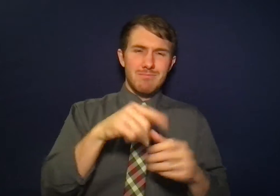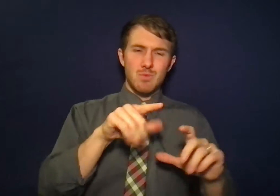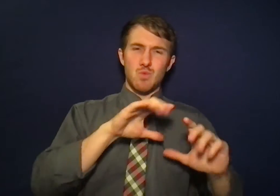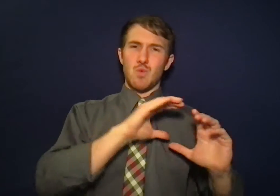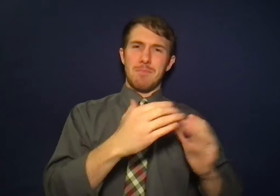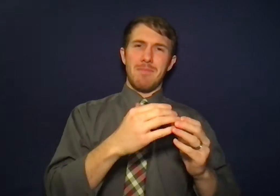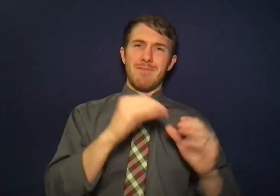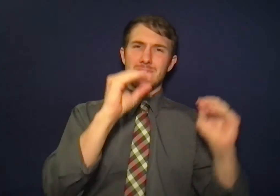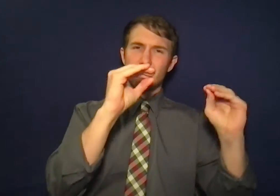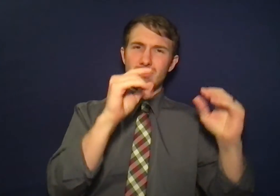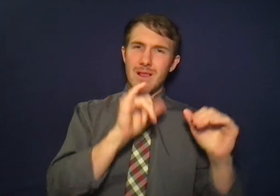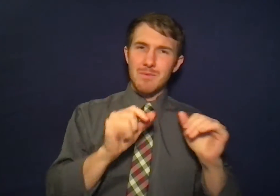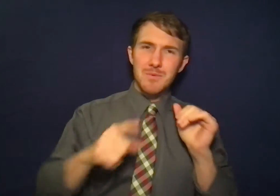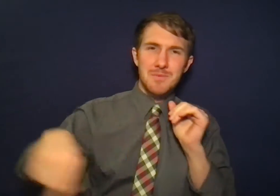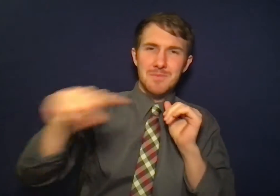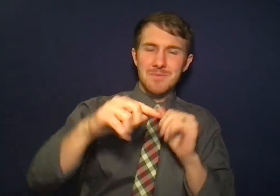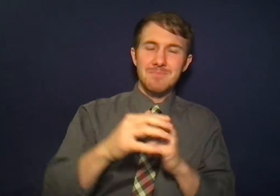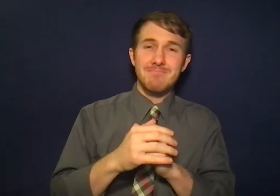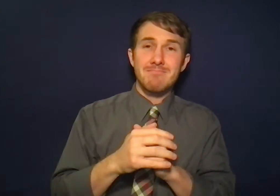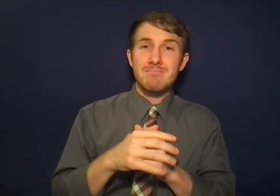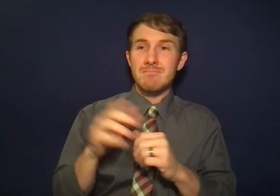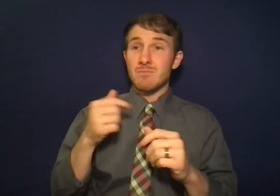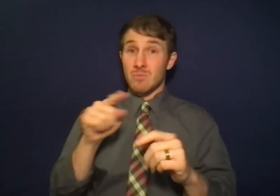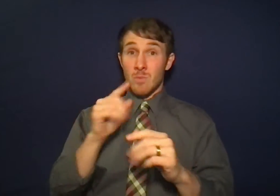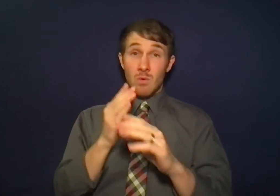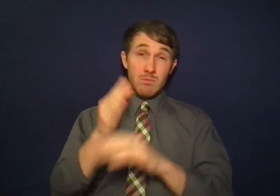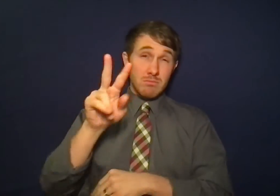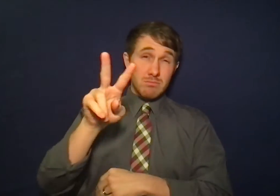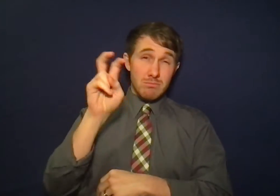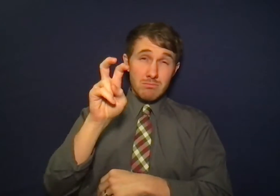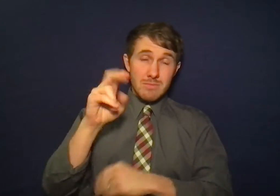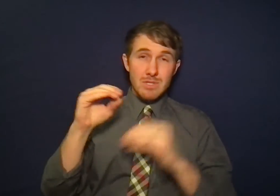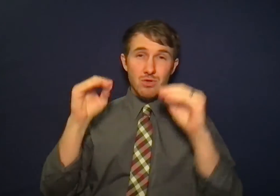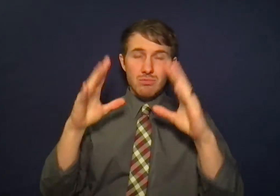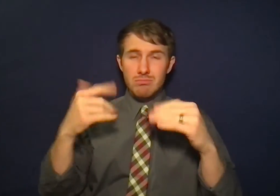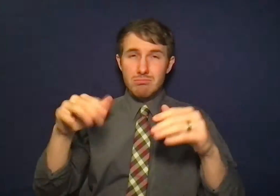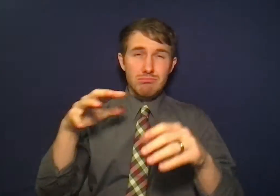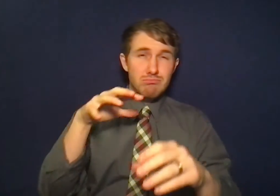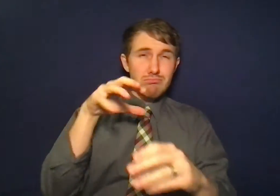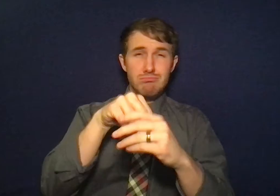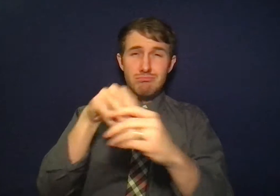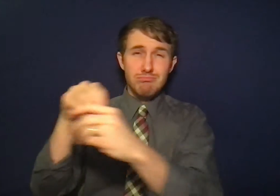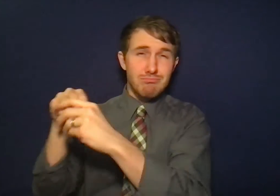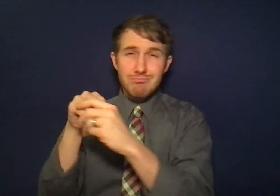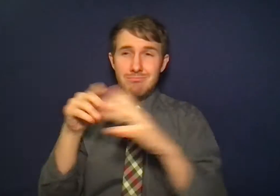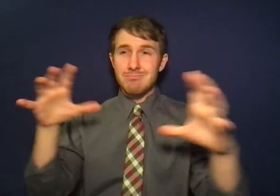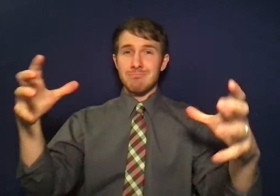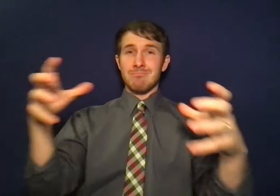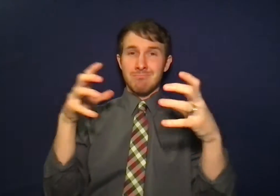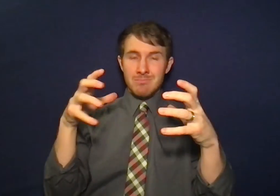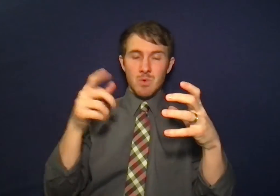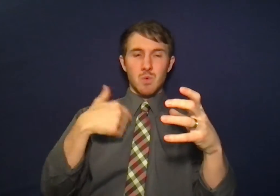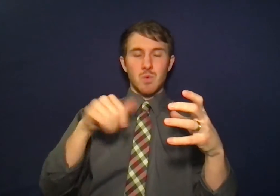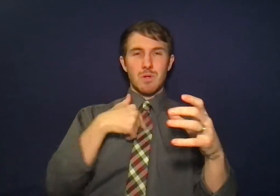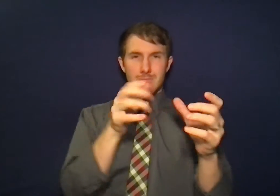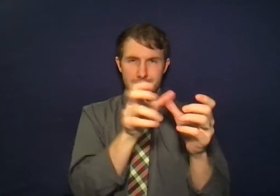you. I have tried to create groups based on the over 200 educators who signed up. I will be adding you to a